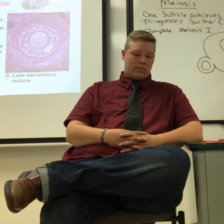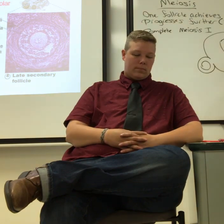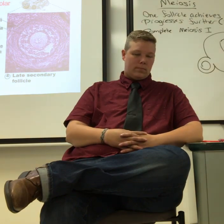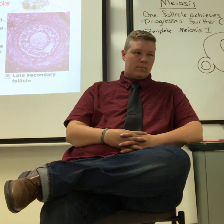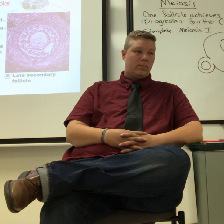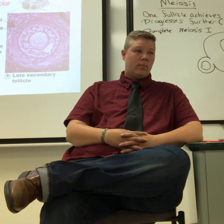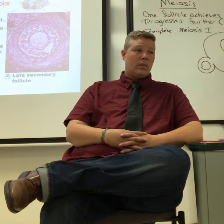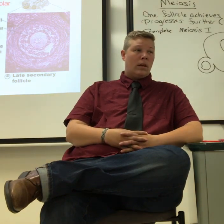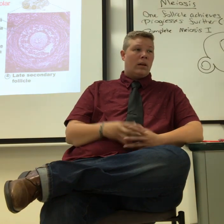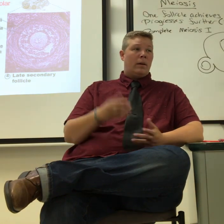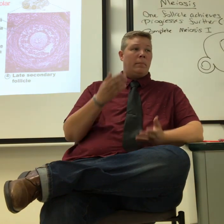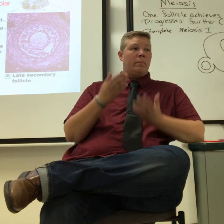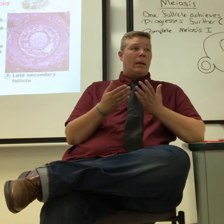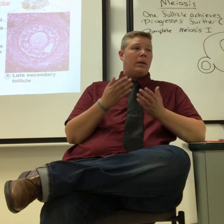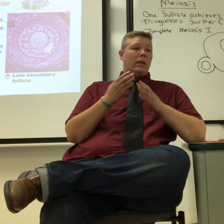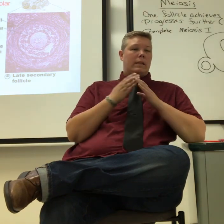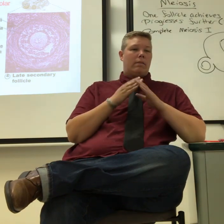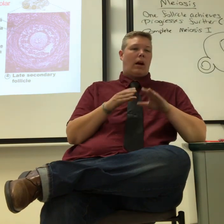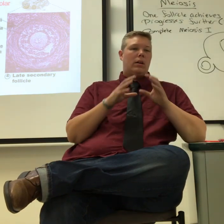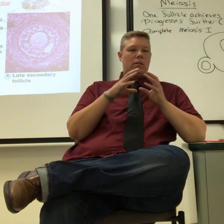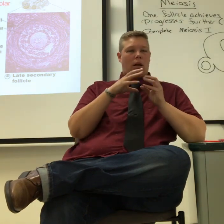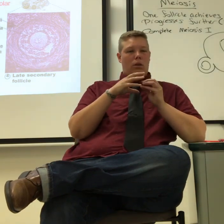maybe it divides in a way where